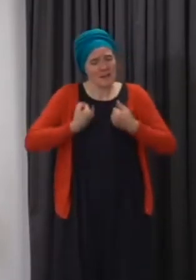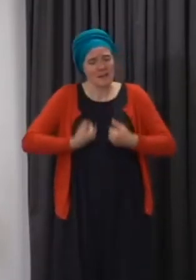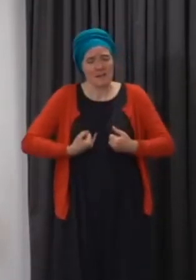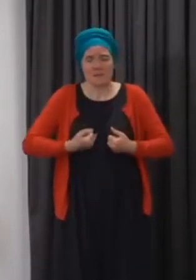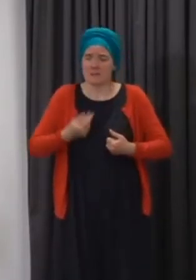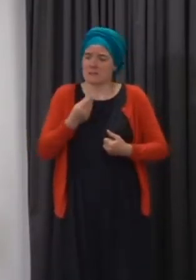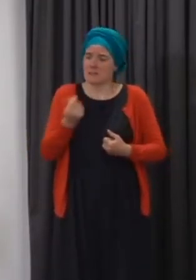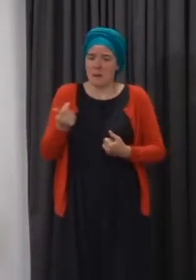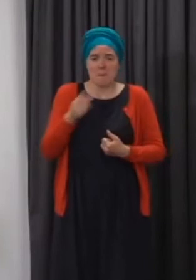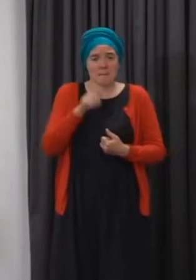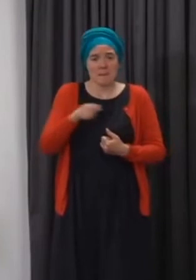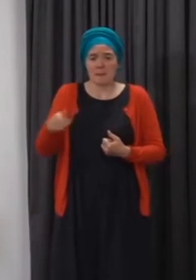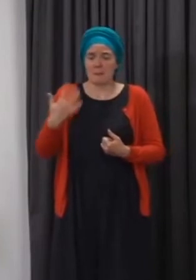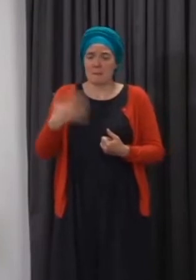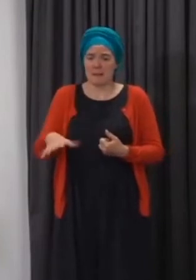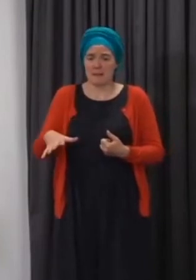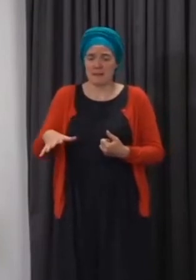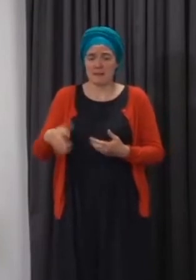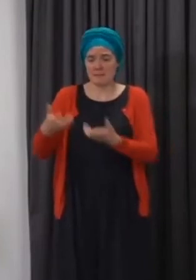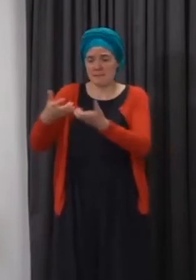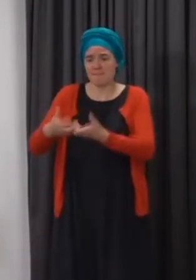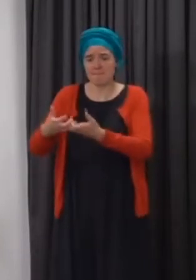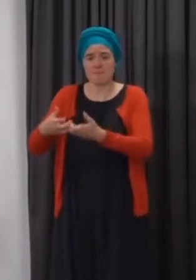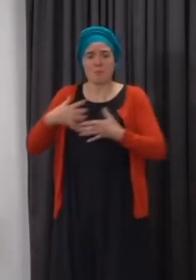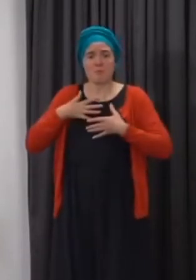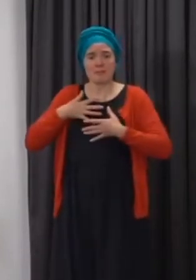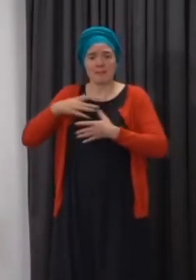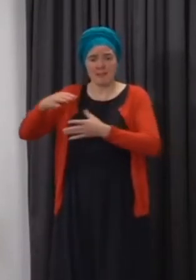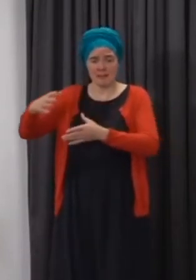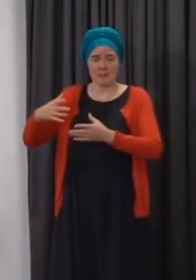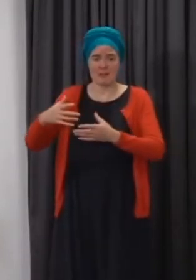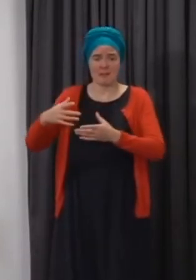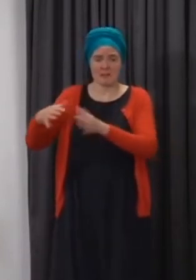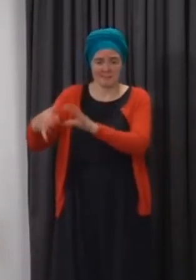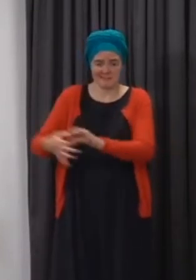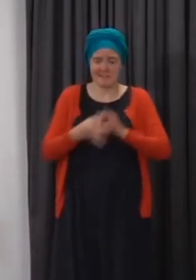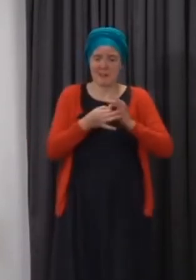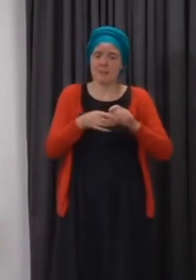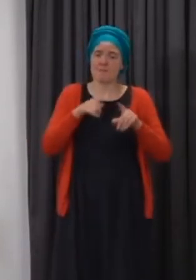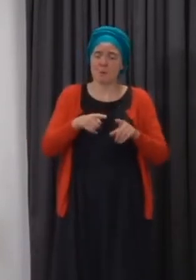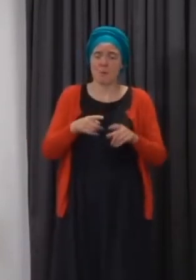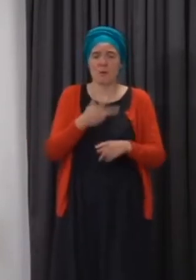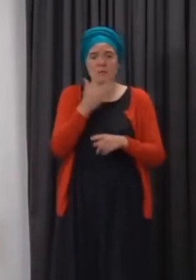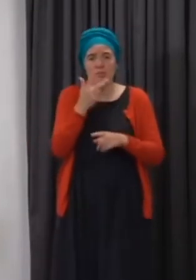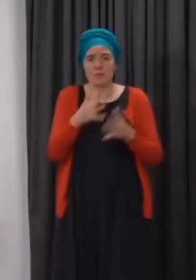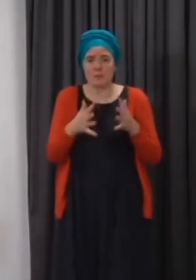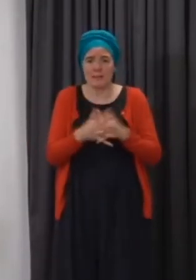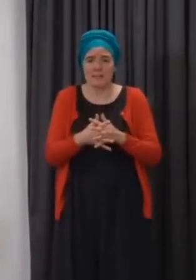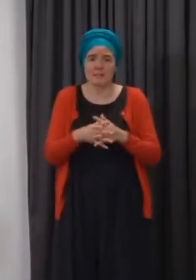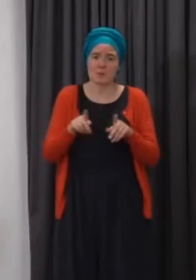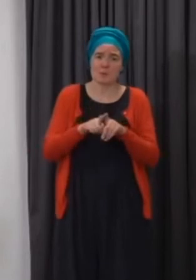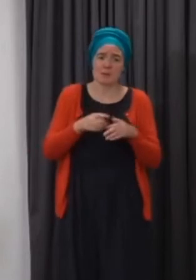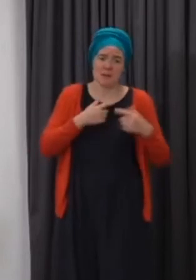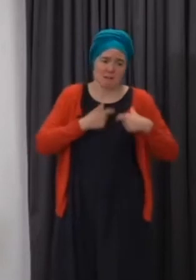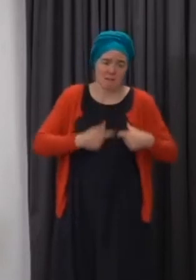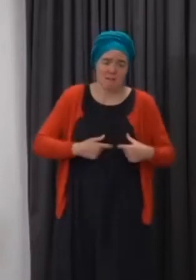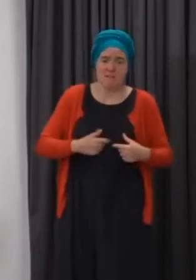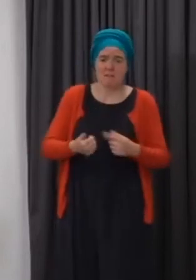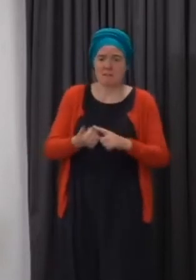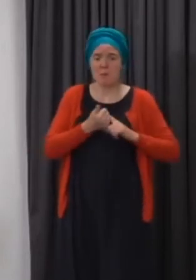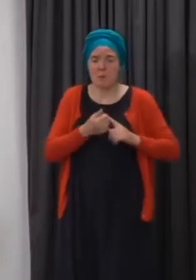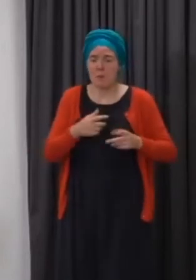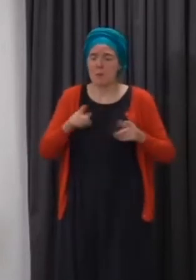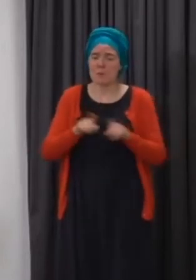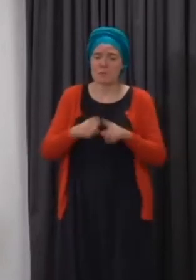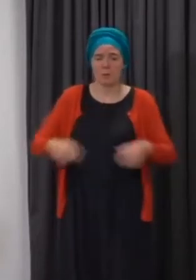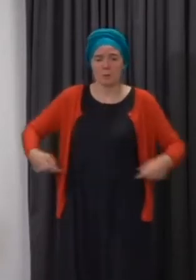weeks, as well as receiving support for their cardiovascular system and their kidneys. We know that coronavirus can be fatal,